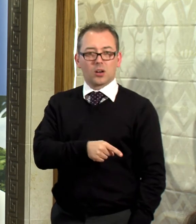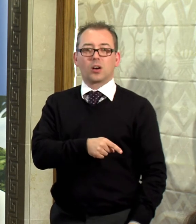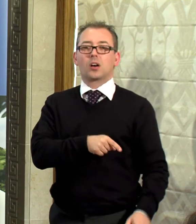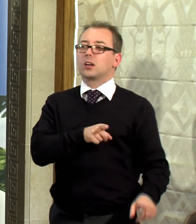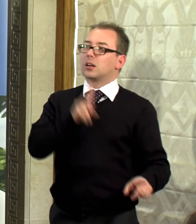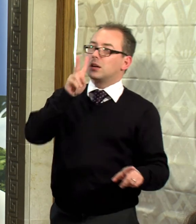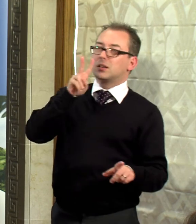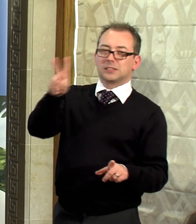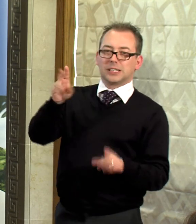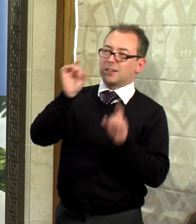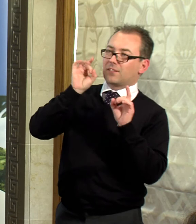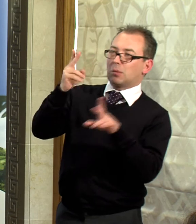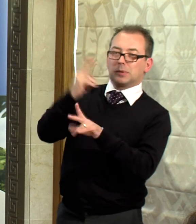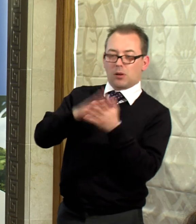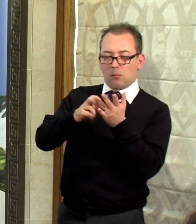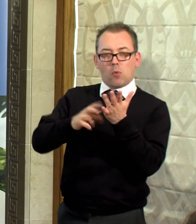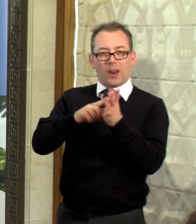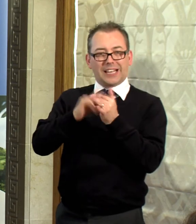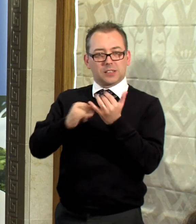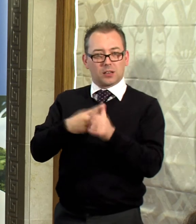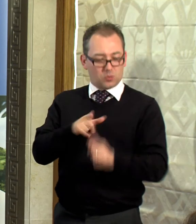if you're blind.